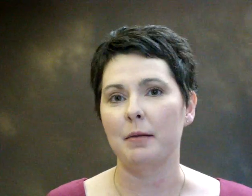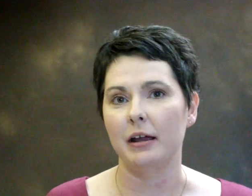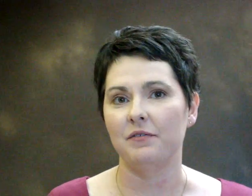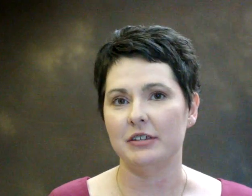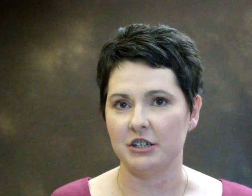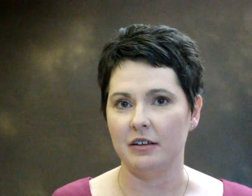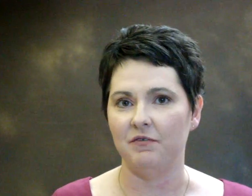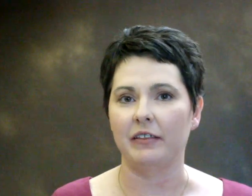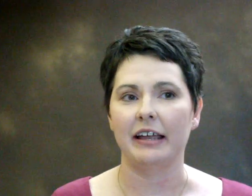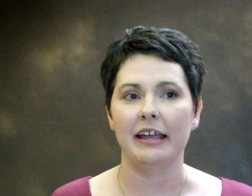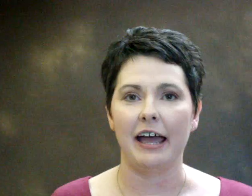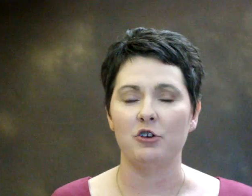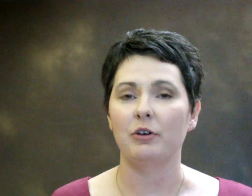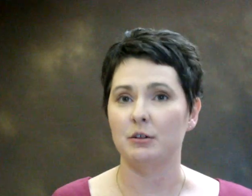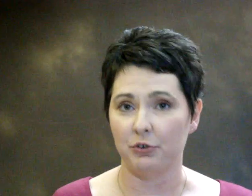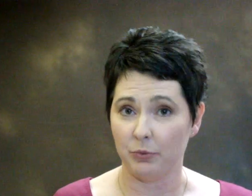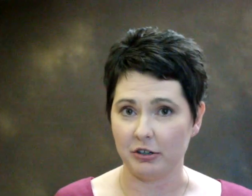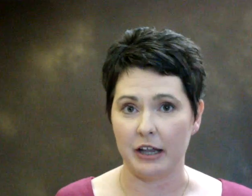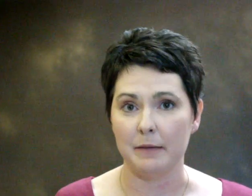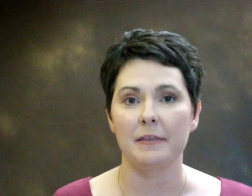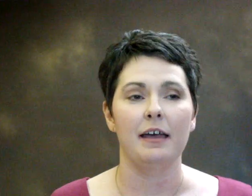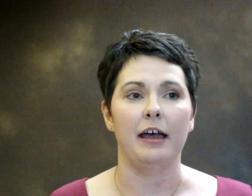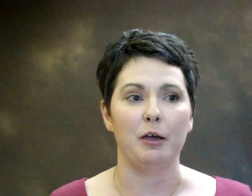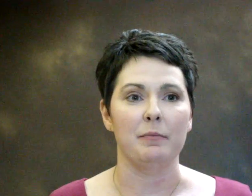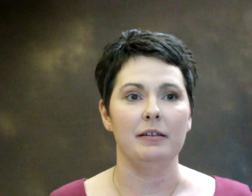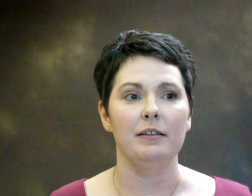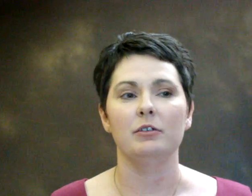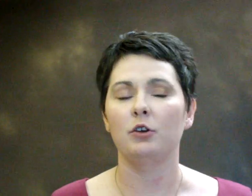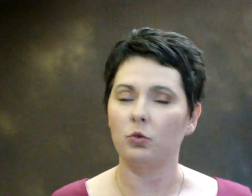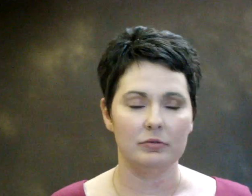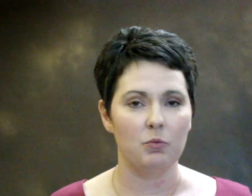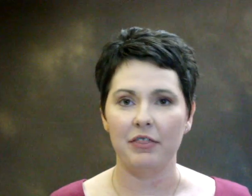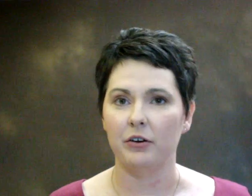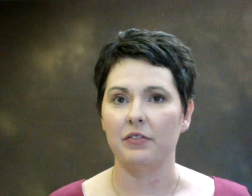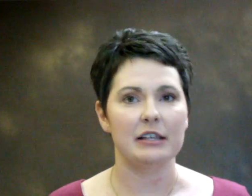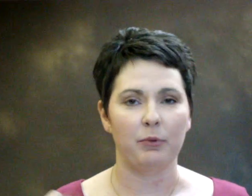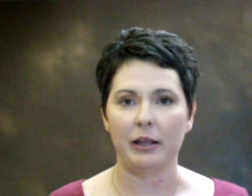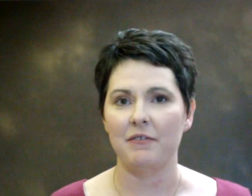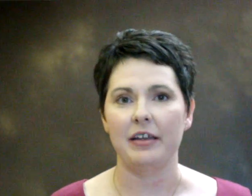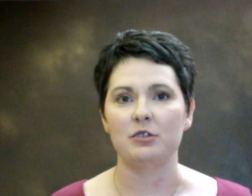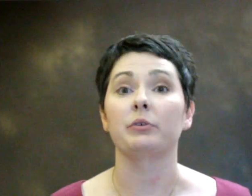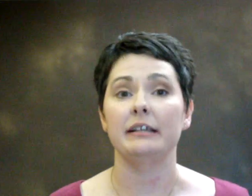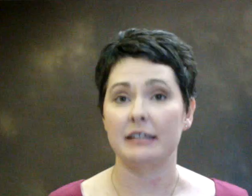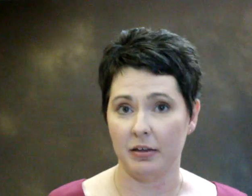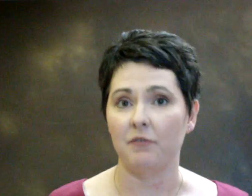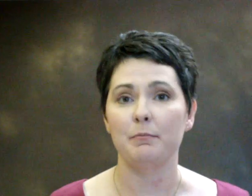primary physician felt like I had trigeminal neuralgia. Cold weather, things blowing in my face really set me off in